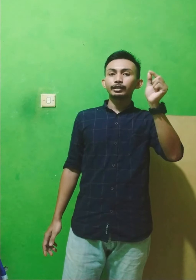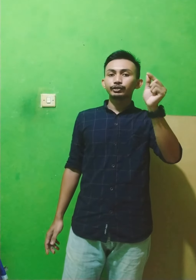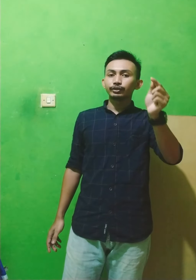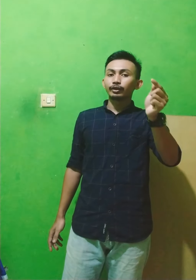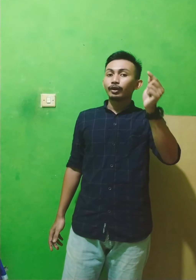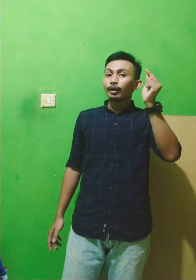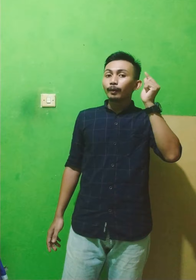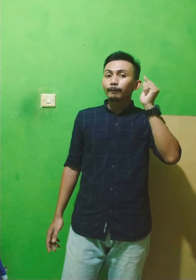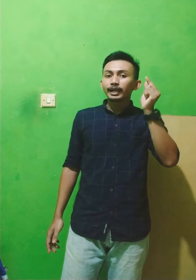sure